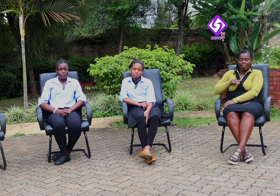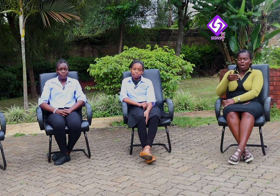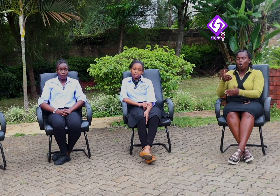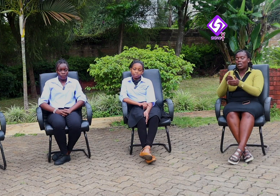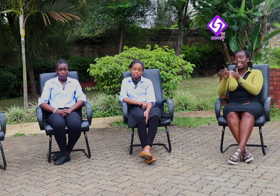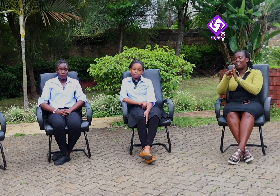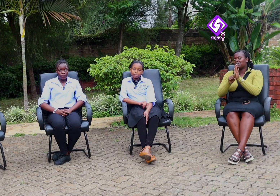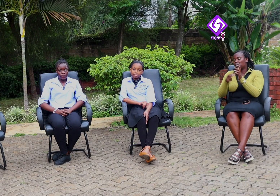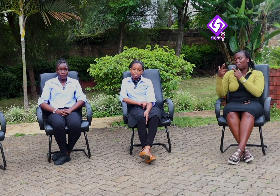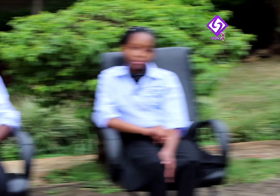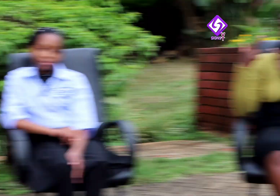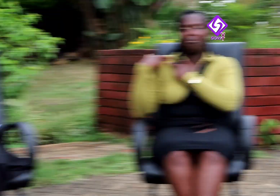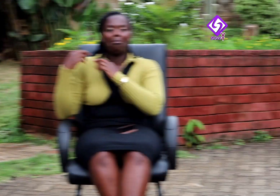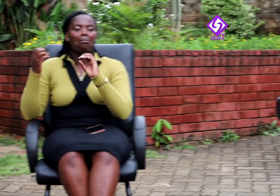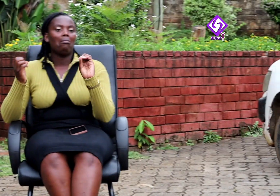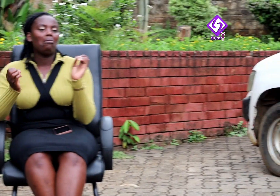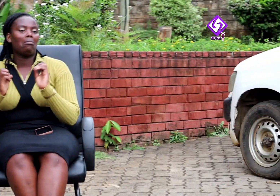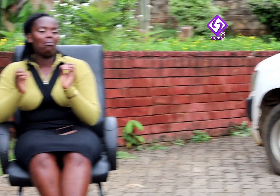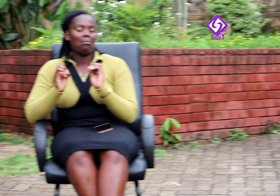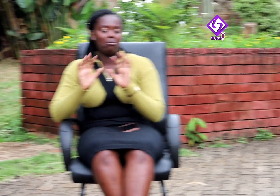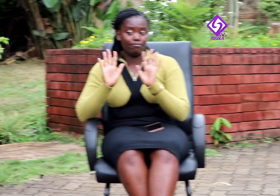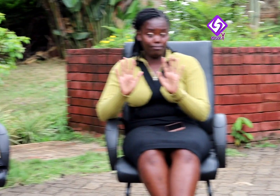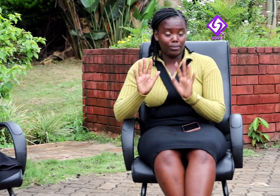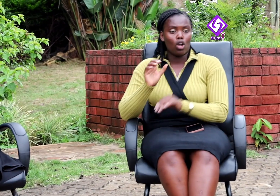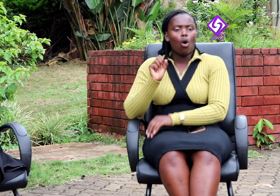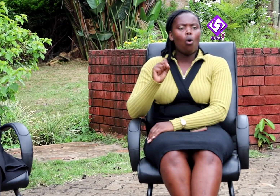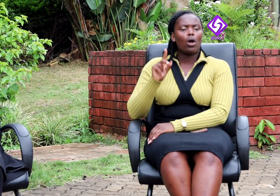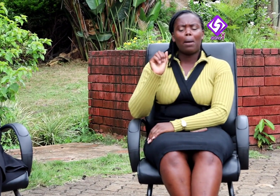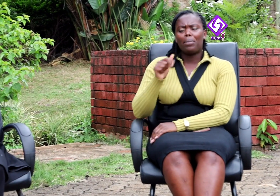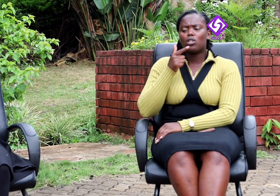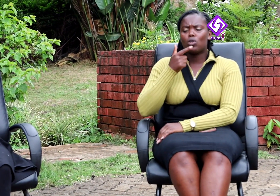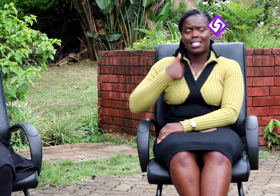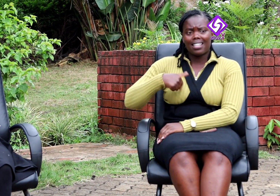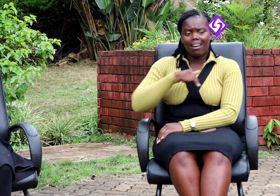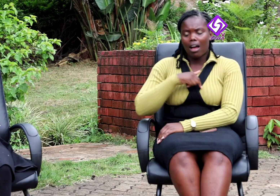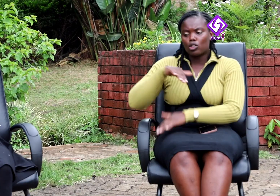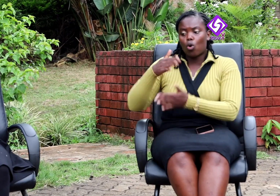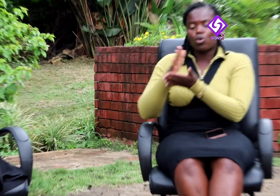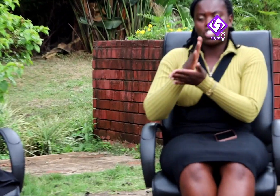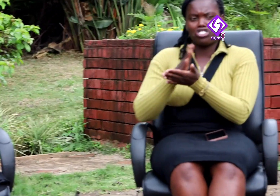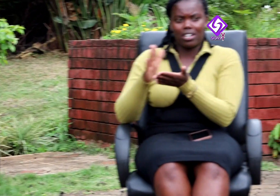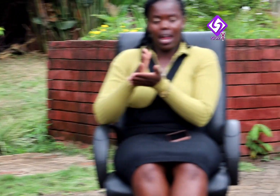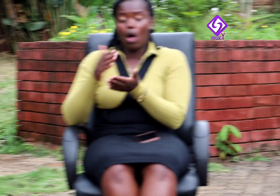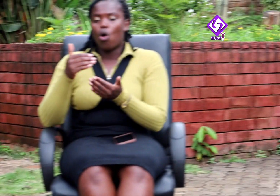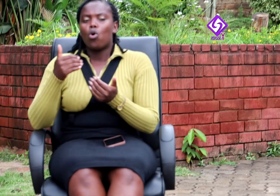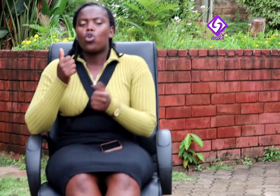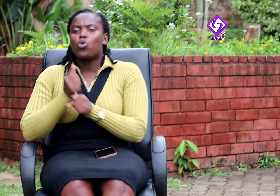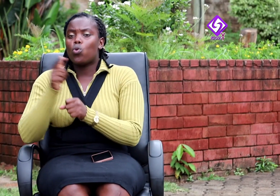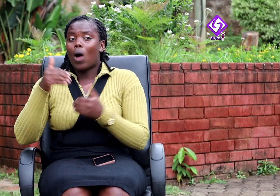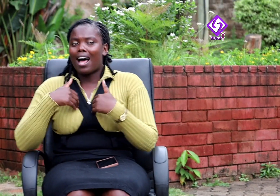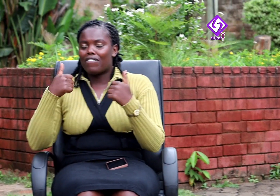really interested, yes, to empower women, but most of the time, this role, women don't really get